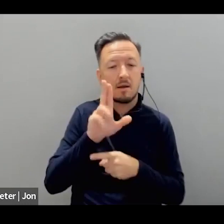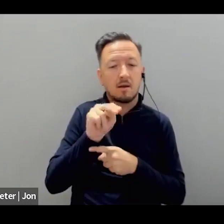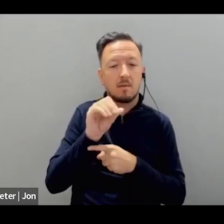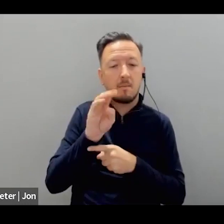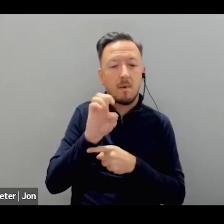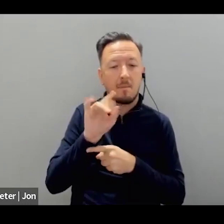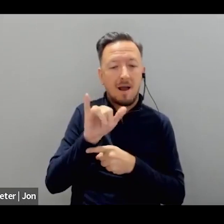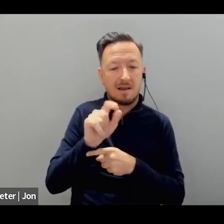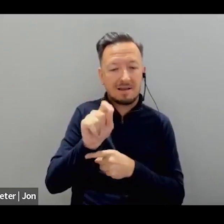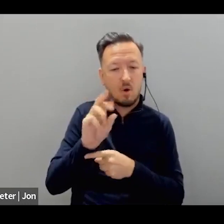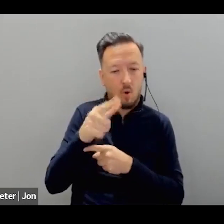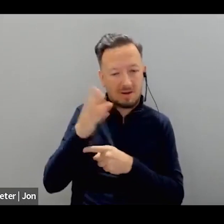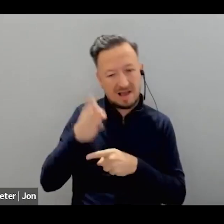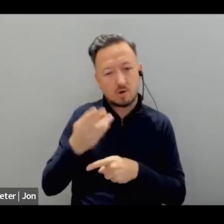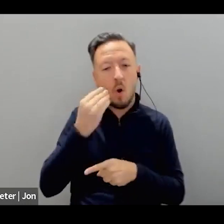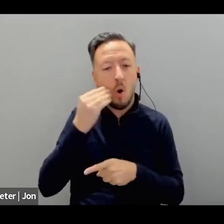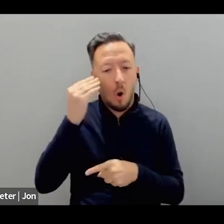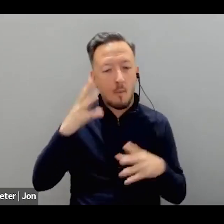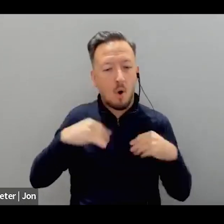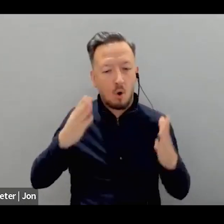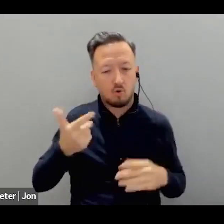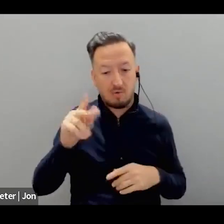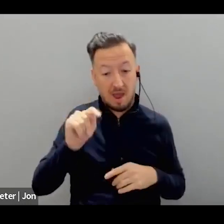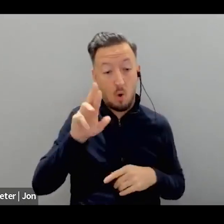buncombecounty.org/homeownergrant or by calling